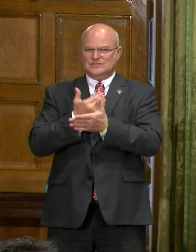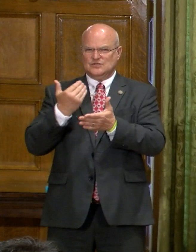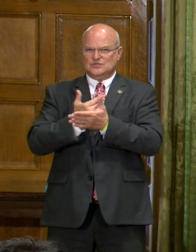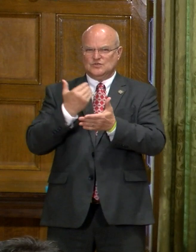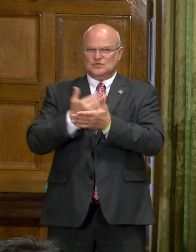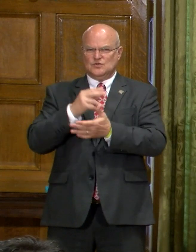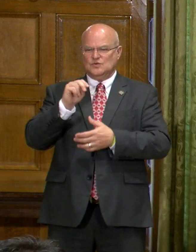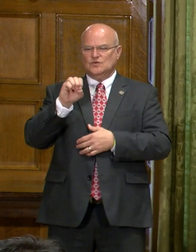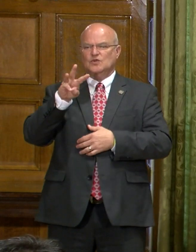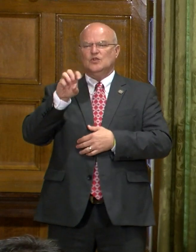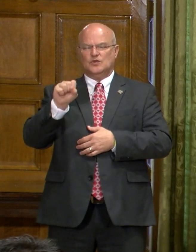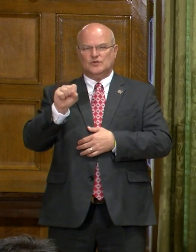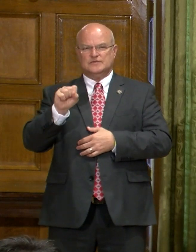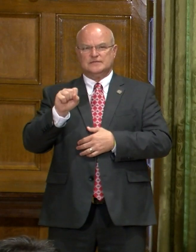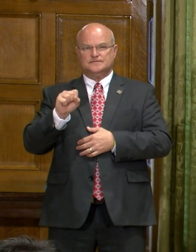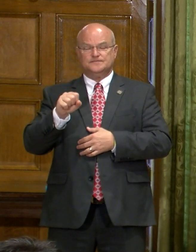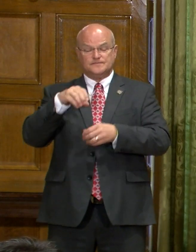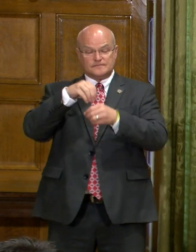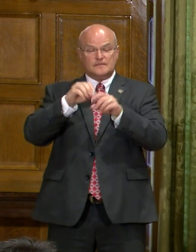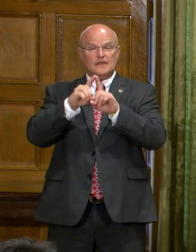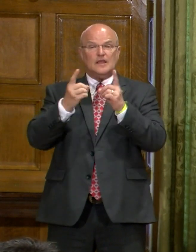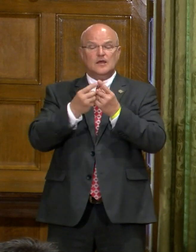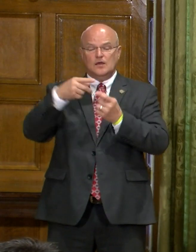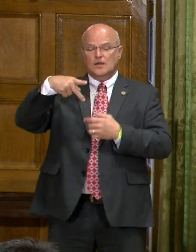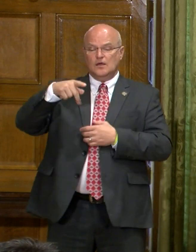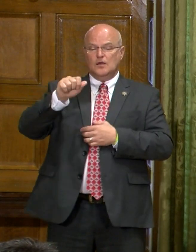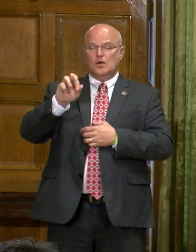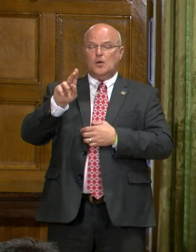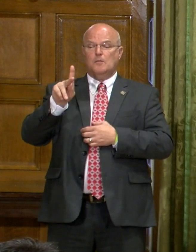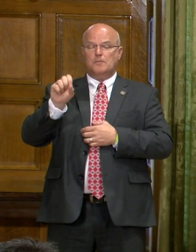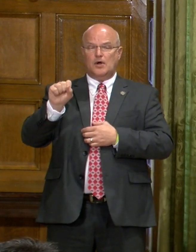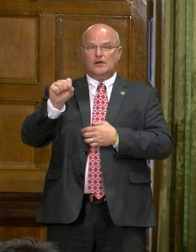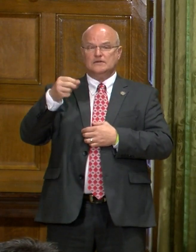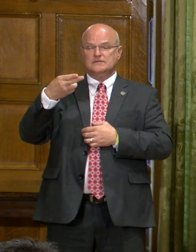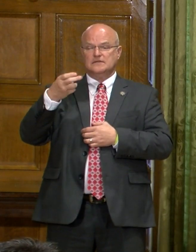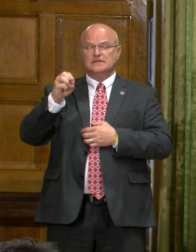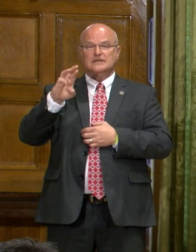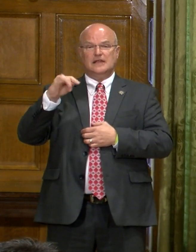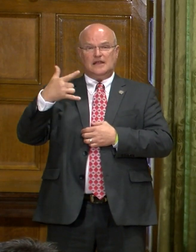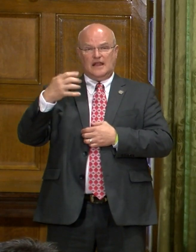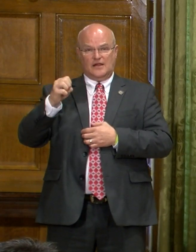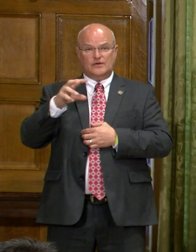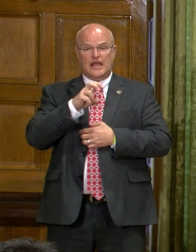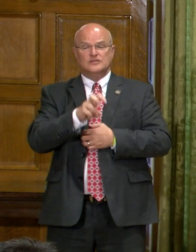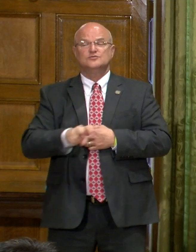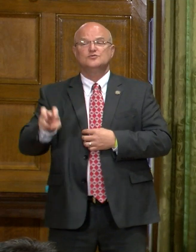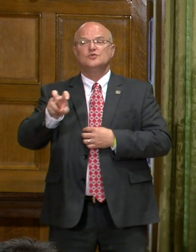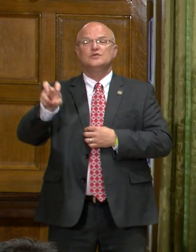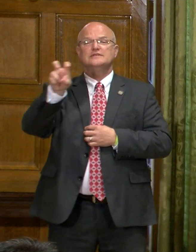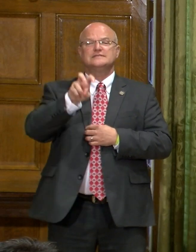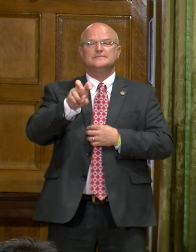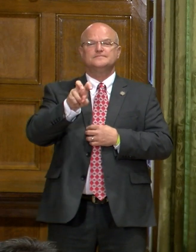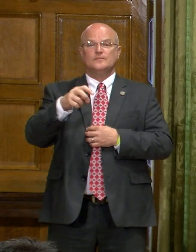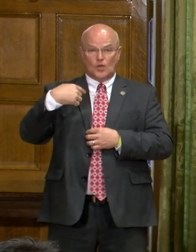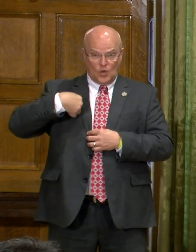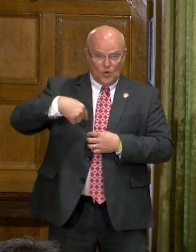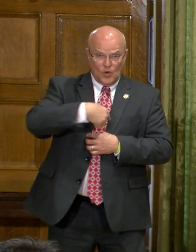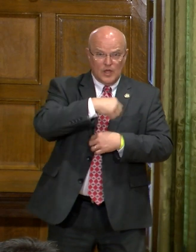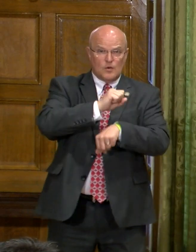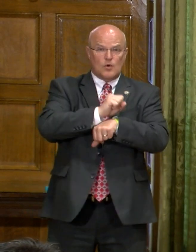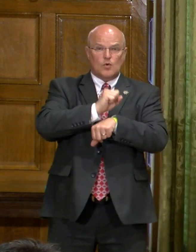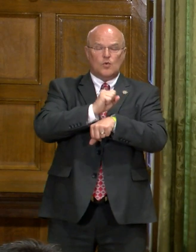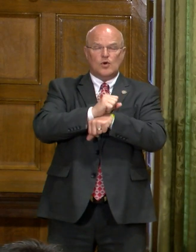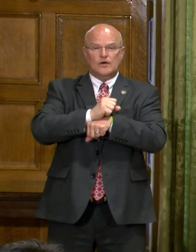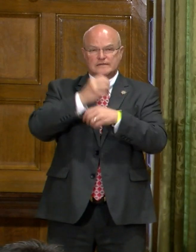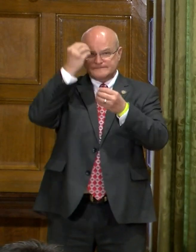news for them. Within the Department of Parks, Heritage, and Tourism, let me say that we will work to get this